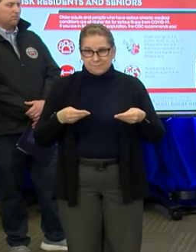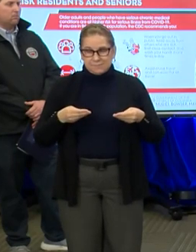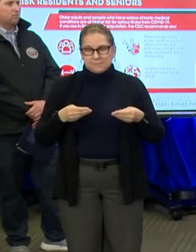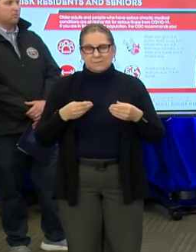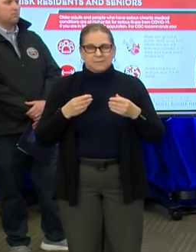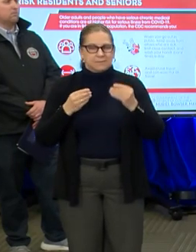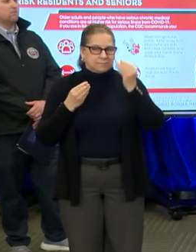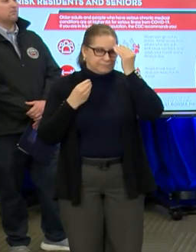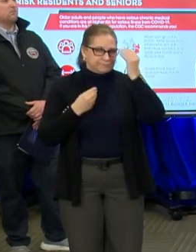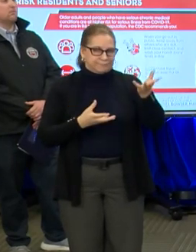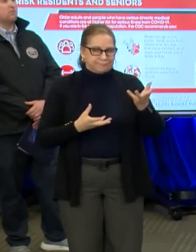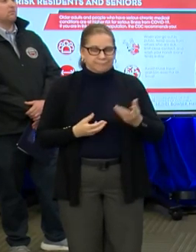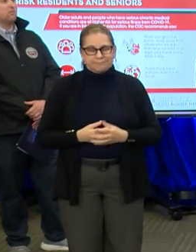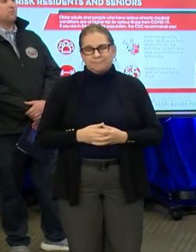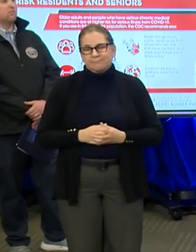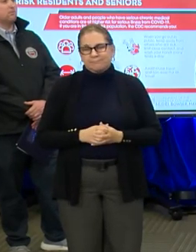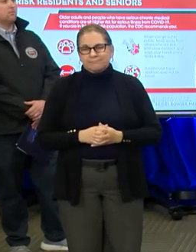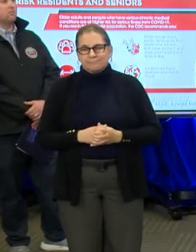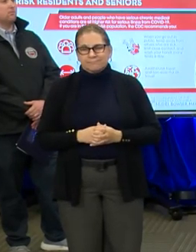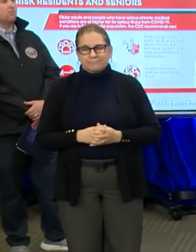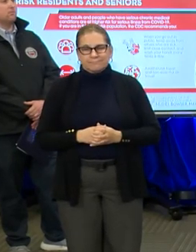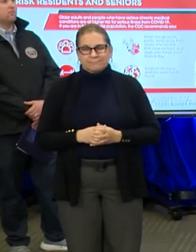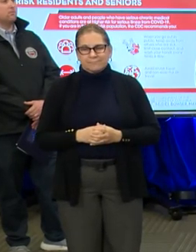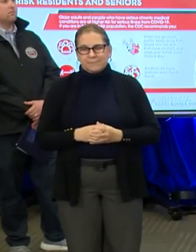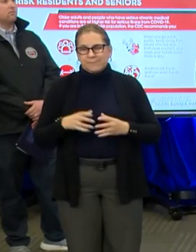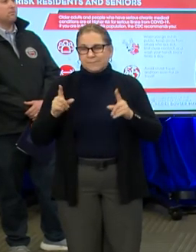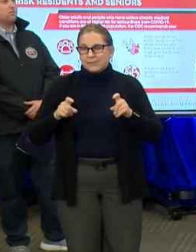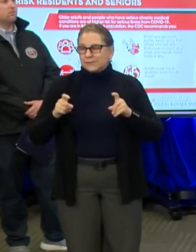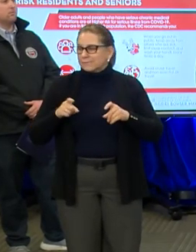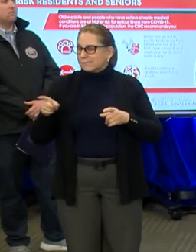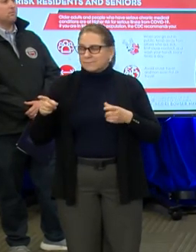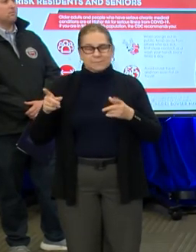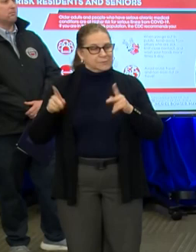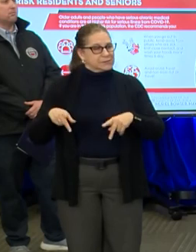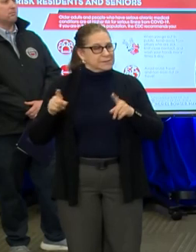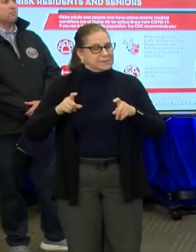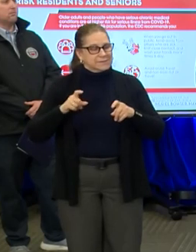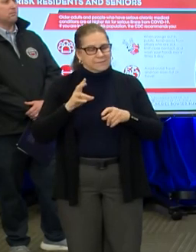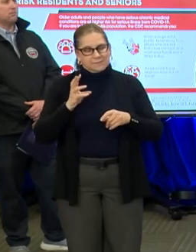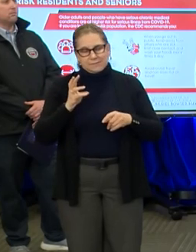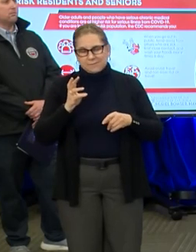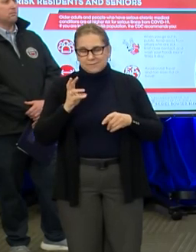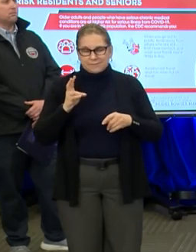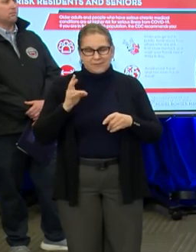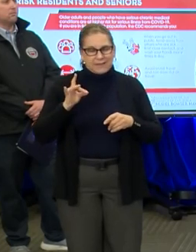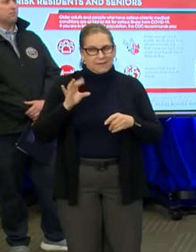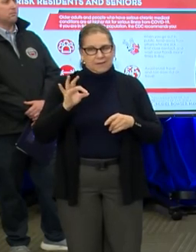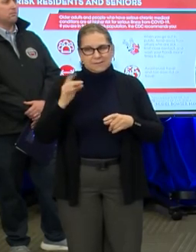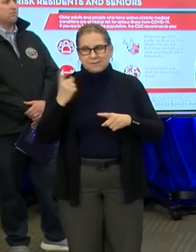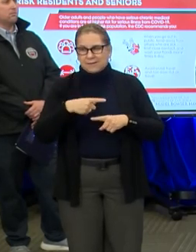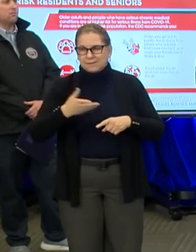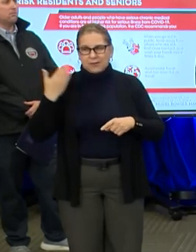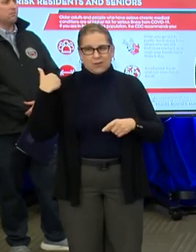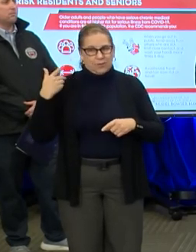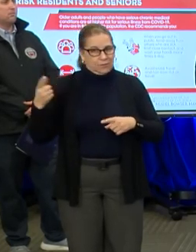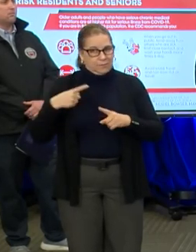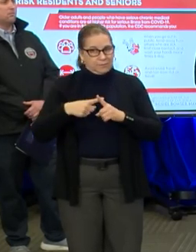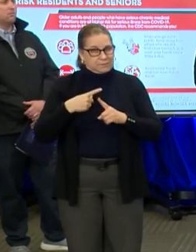their symptoms started, and their date of a positive test at that time that we received that result.